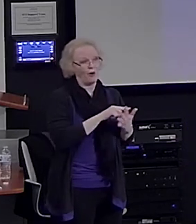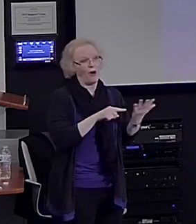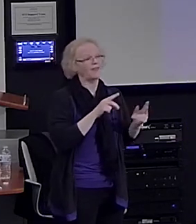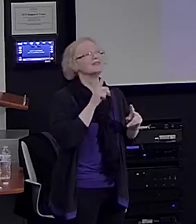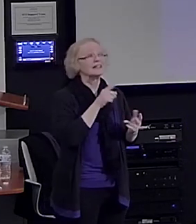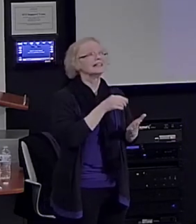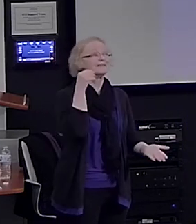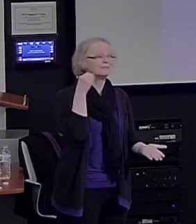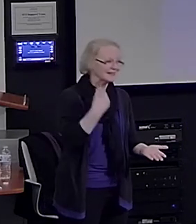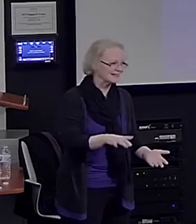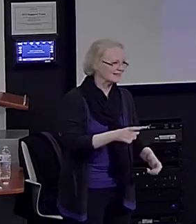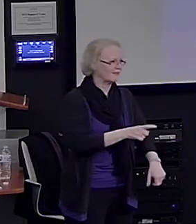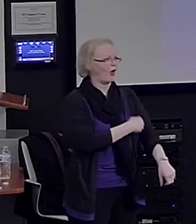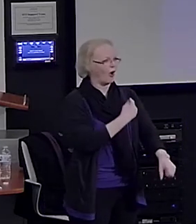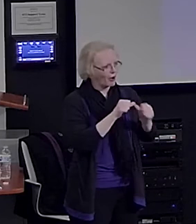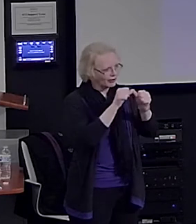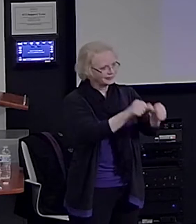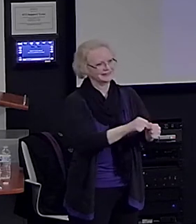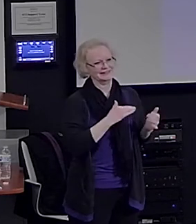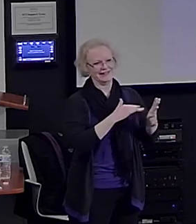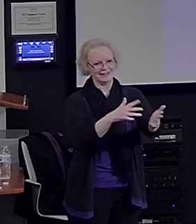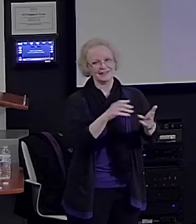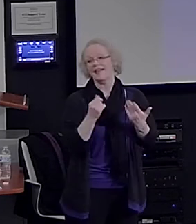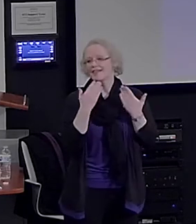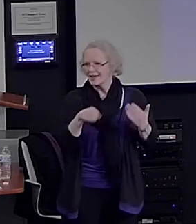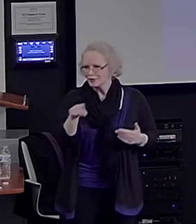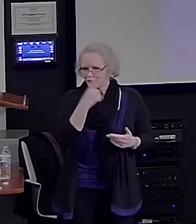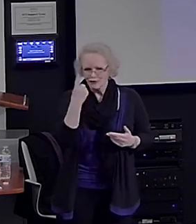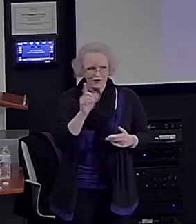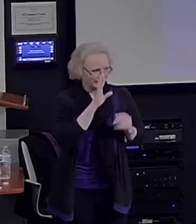expensive longitudinal studies and thank you for listening